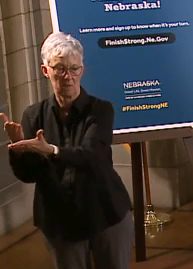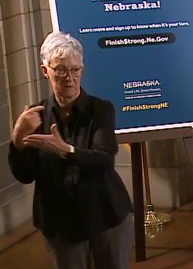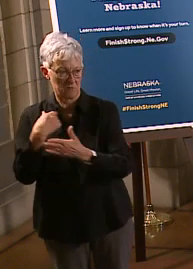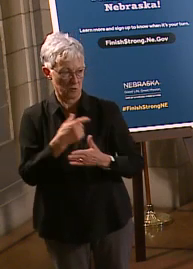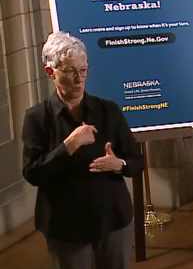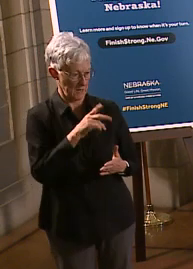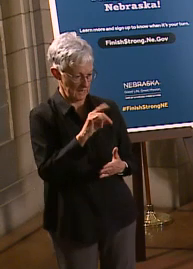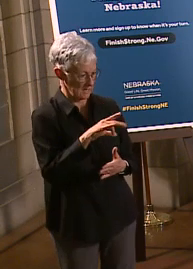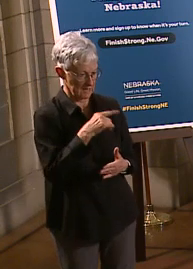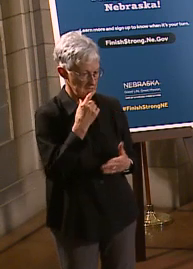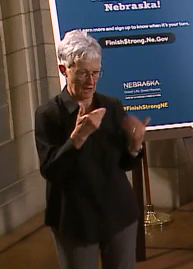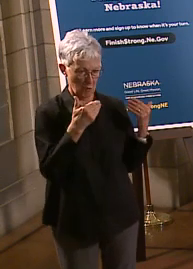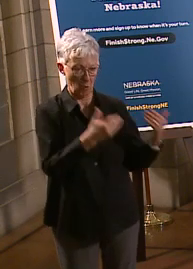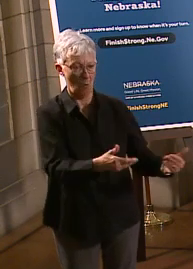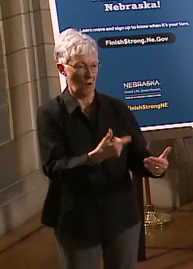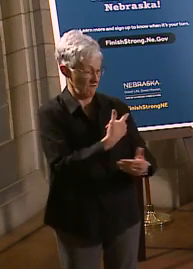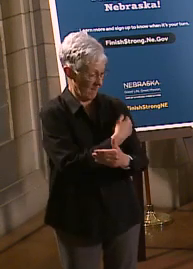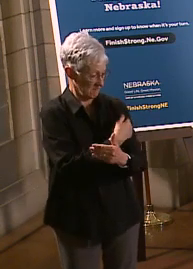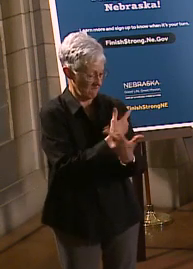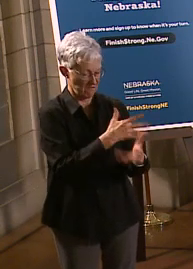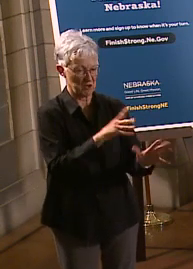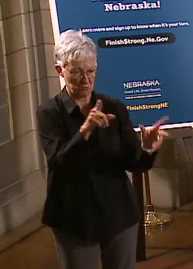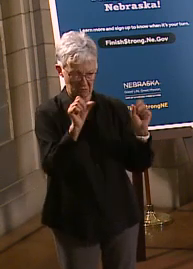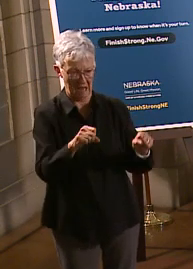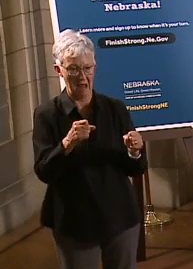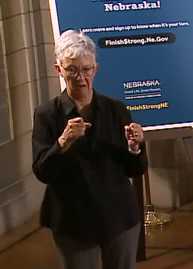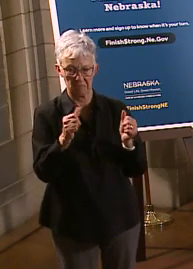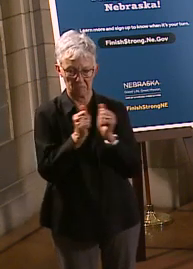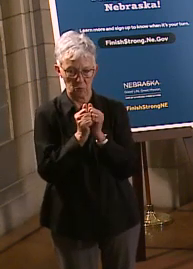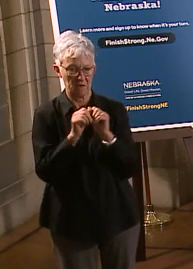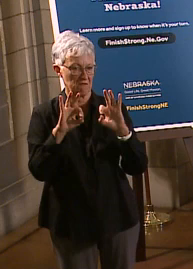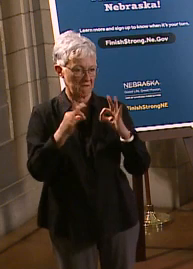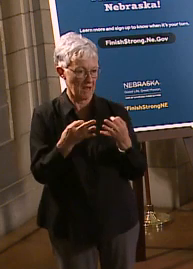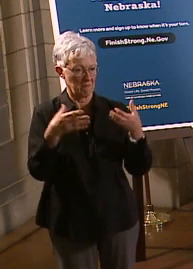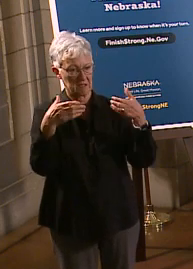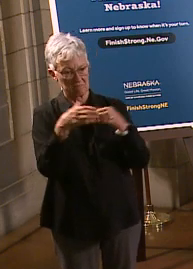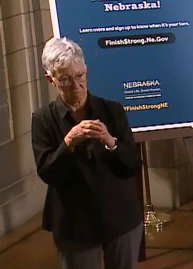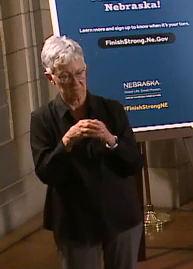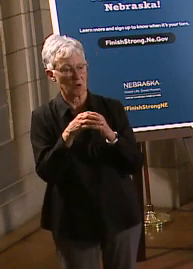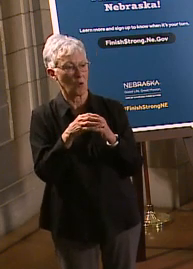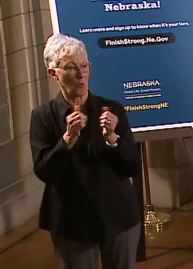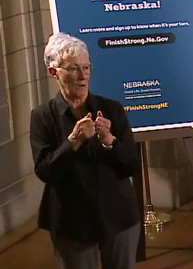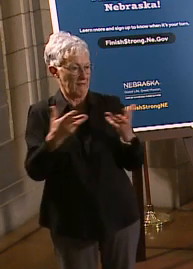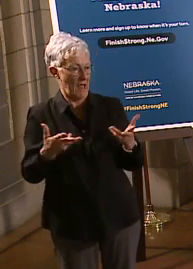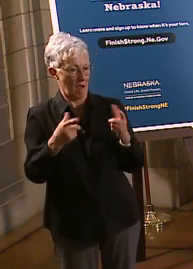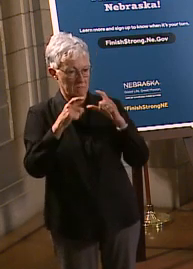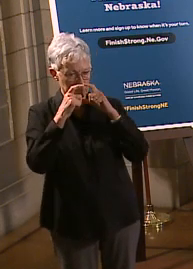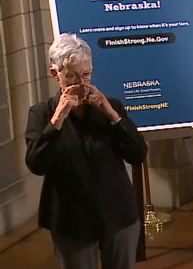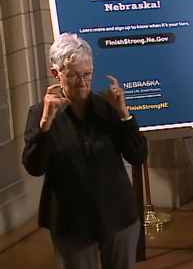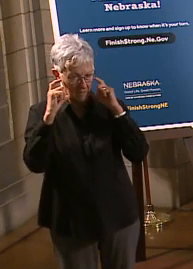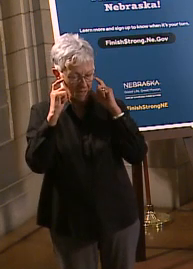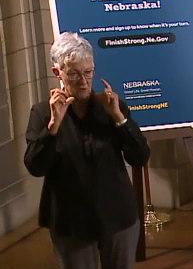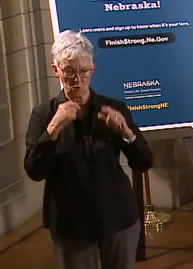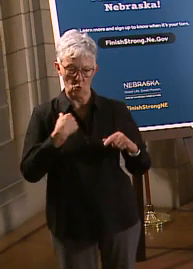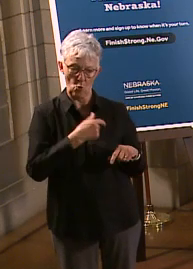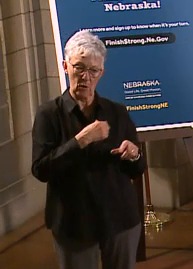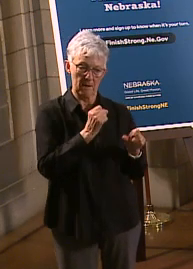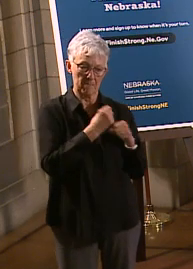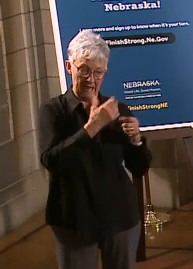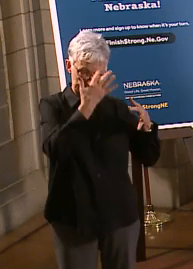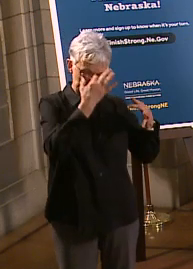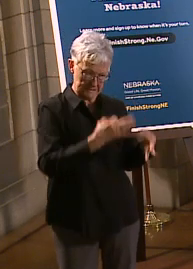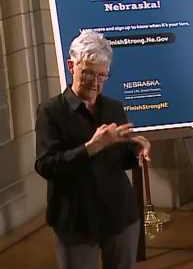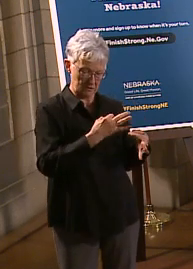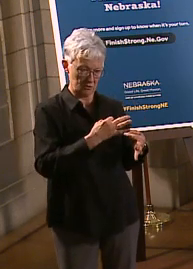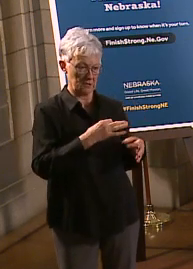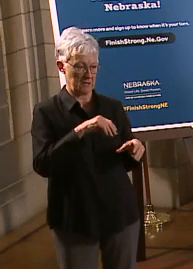on that factor. And then with regard to treating underlying conditions, again, we came up with a plan that was right for Nebraska based upon our data about who was most at risk.